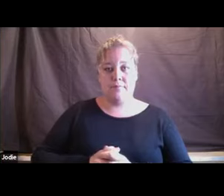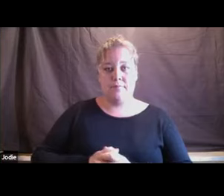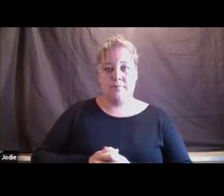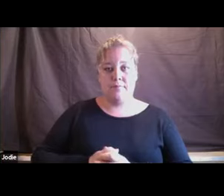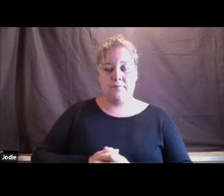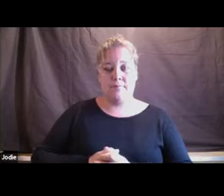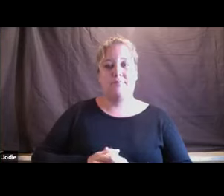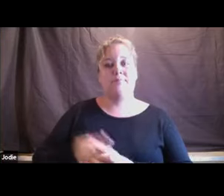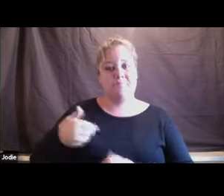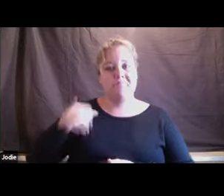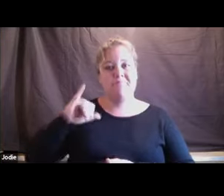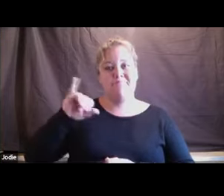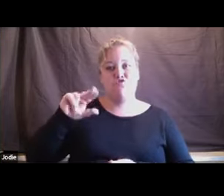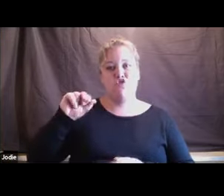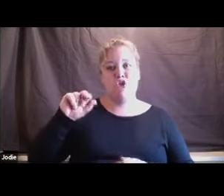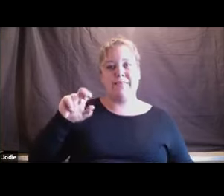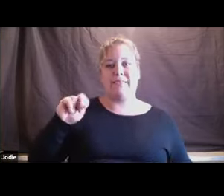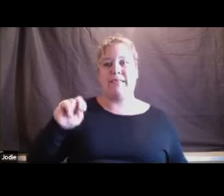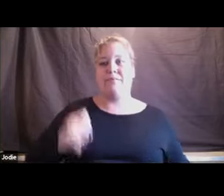Justin again.